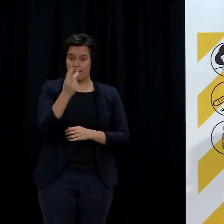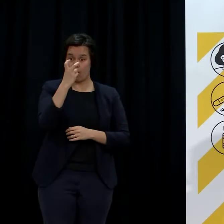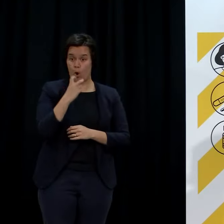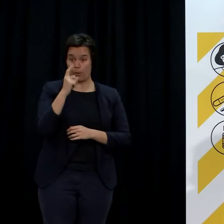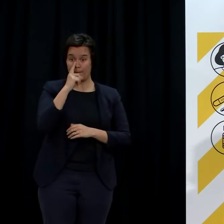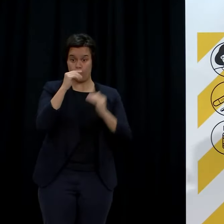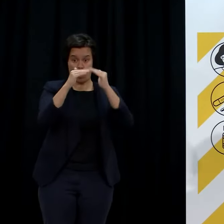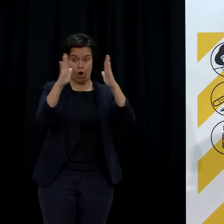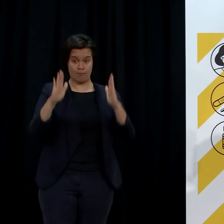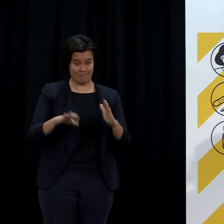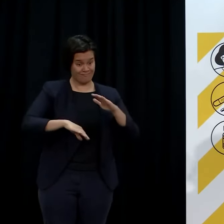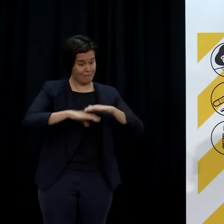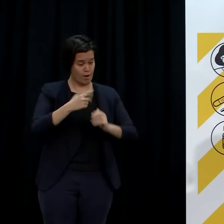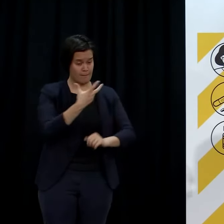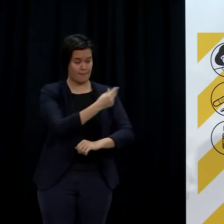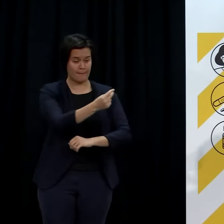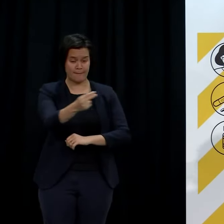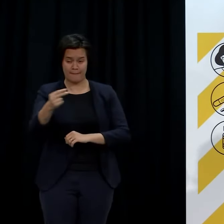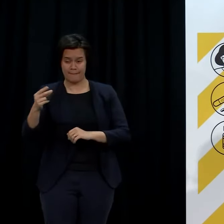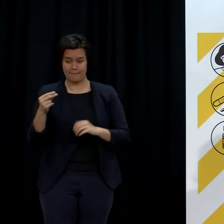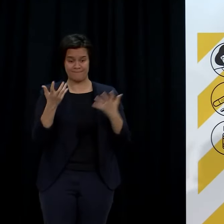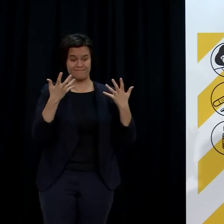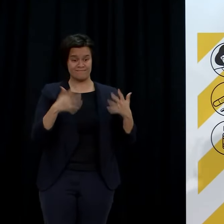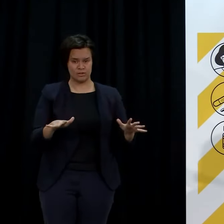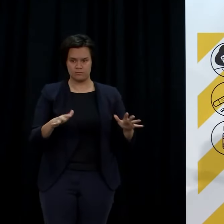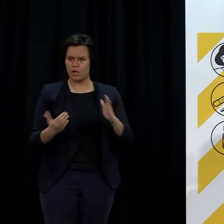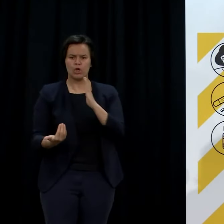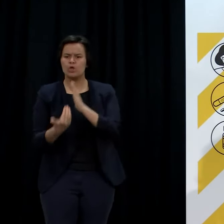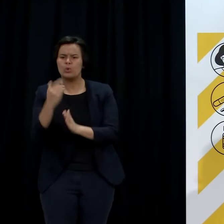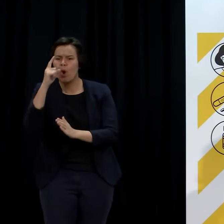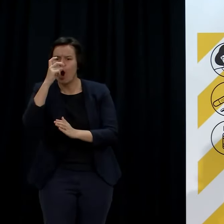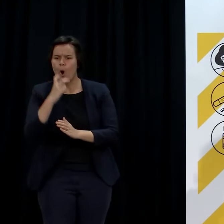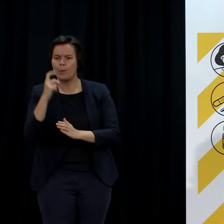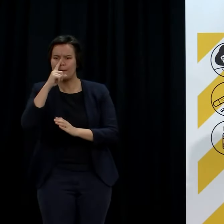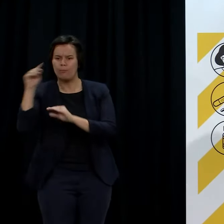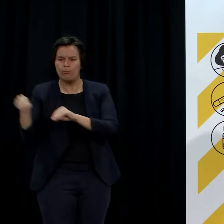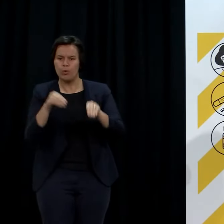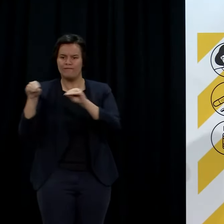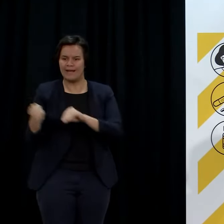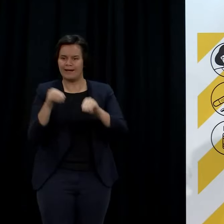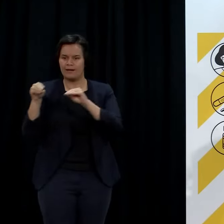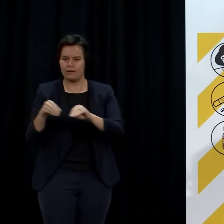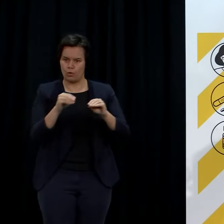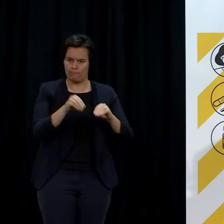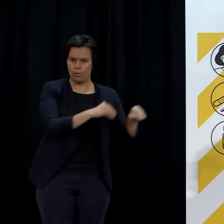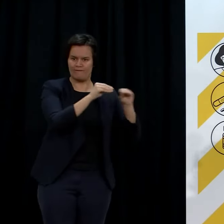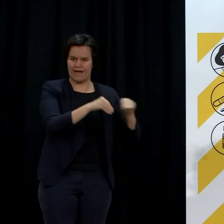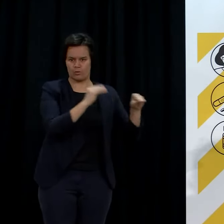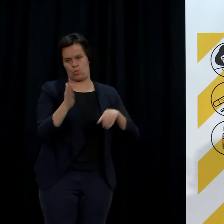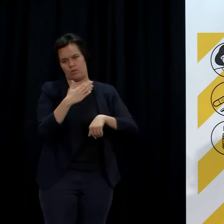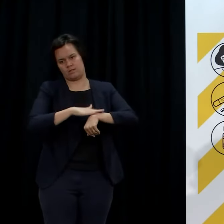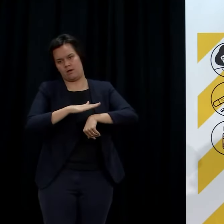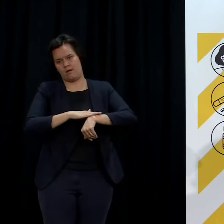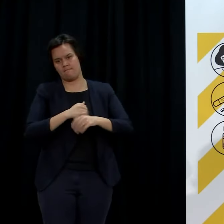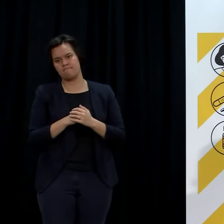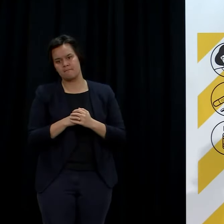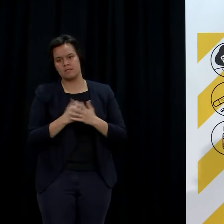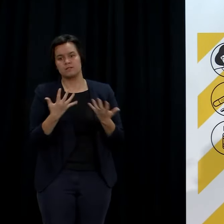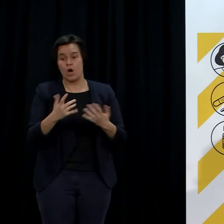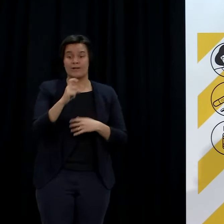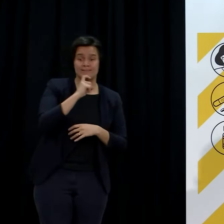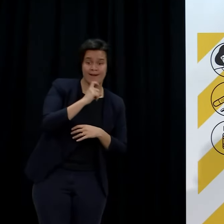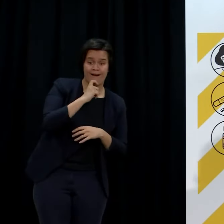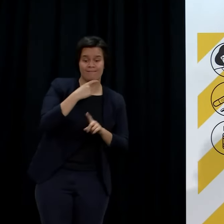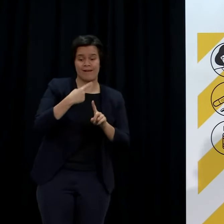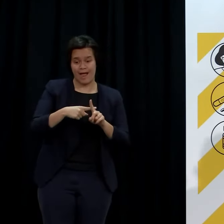facility. In this case, the DHB had a team go in there 3 times to support vaccination of staff and of the residents.